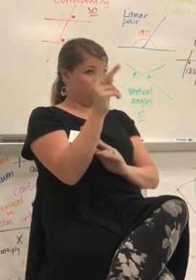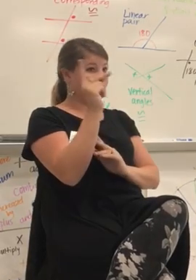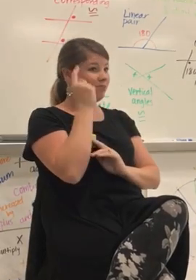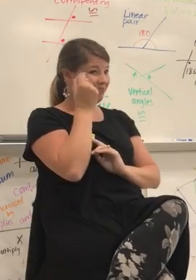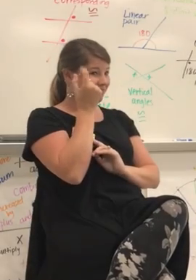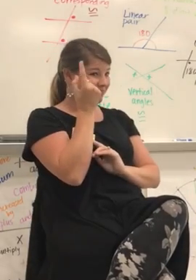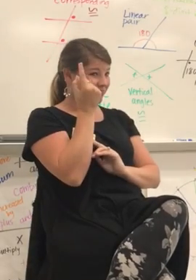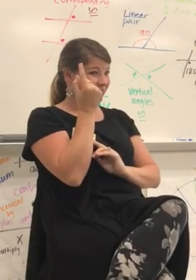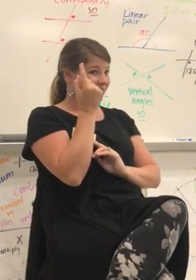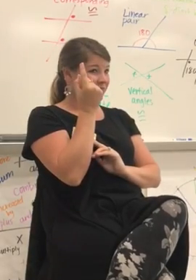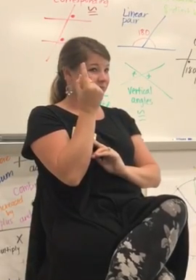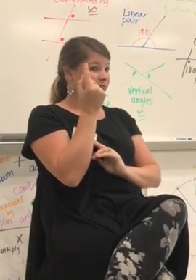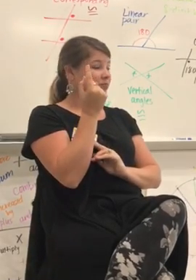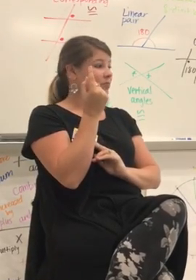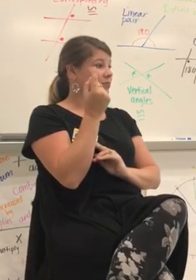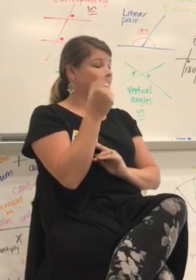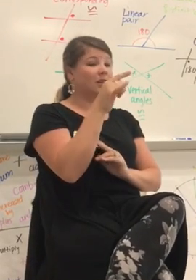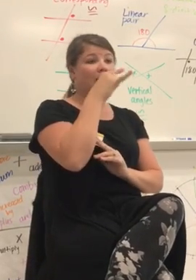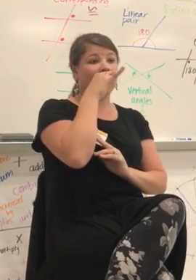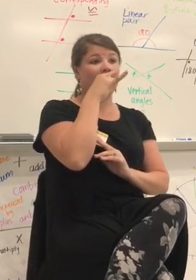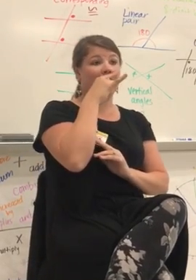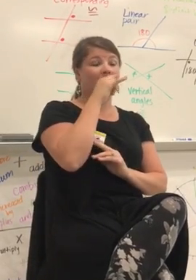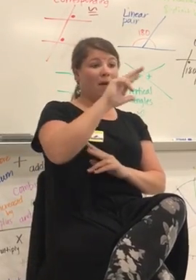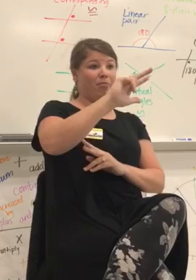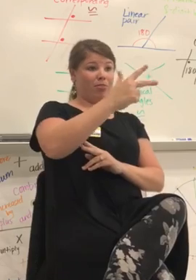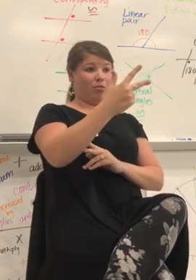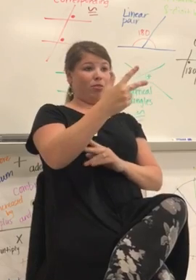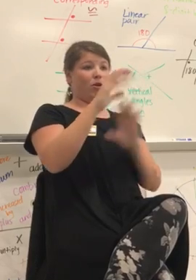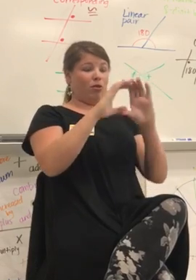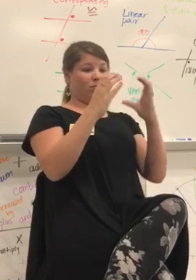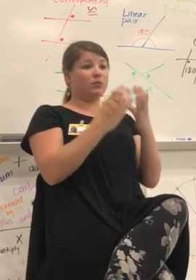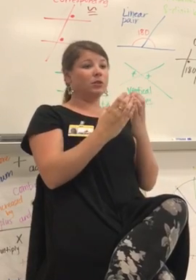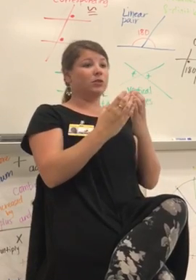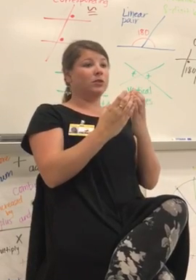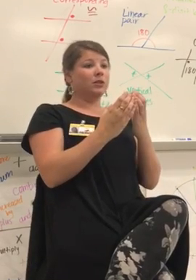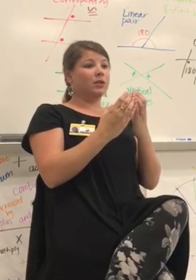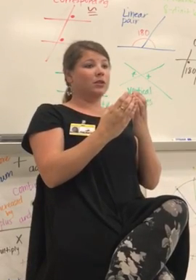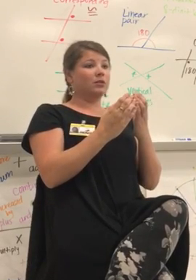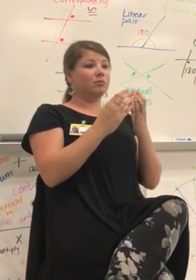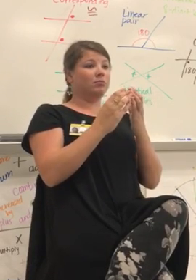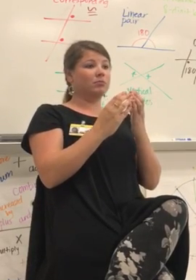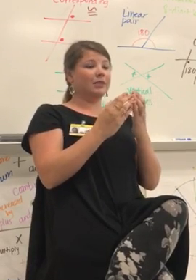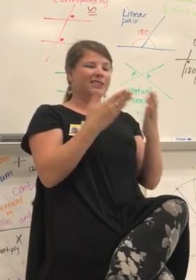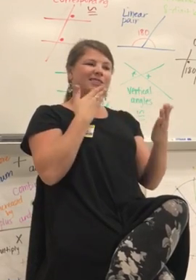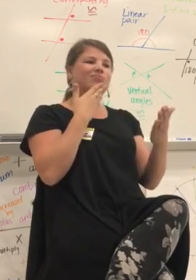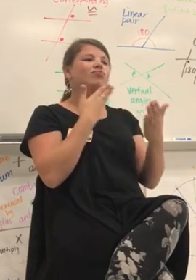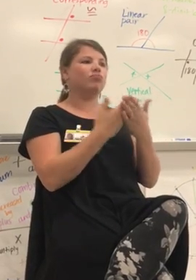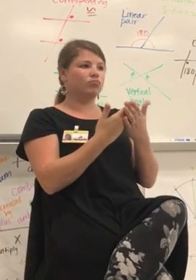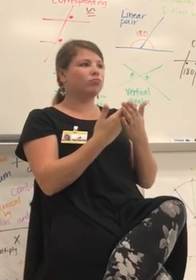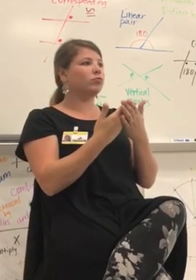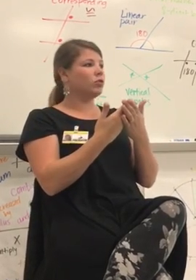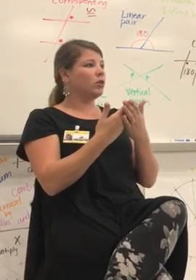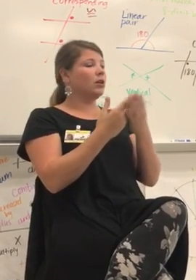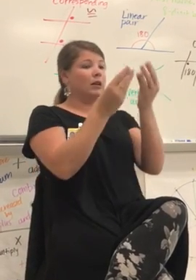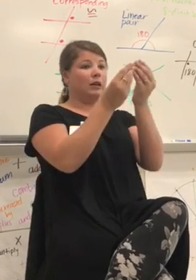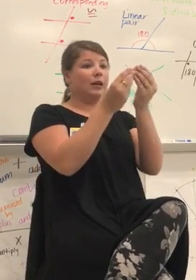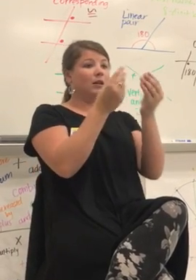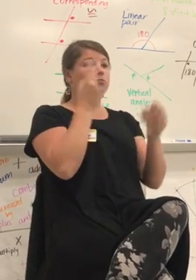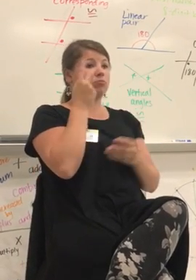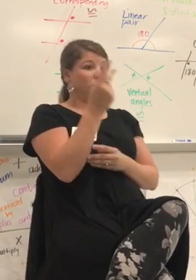my third period, he did pretty good. He saw that these 2 were congruent. What type of angles